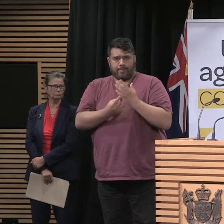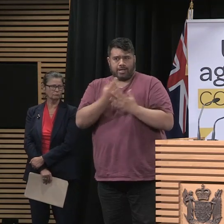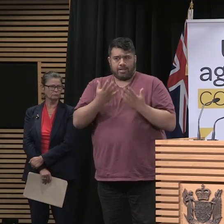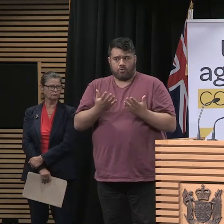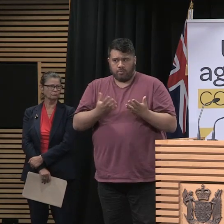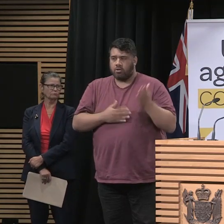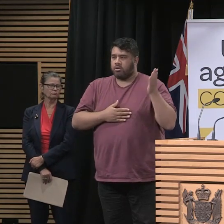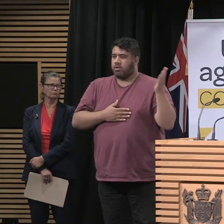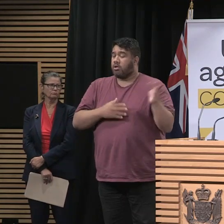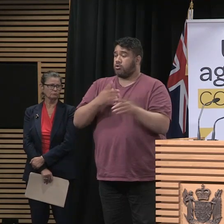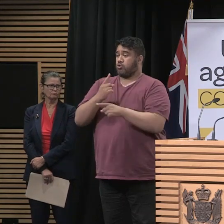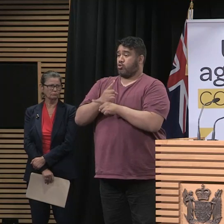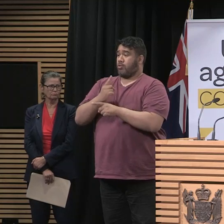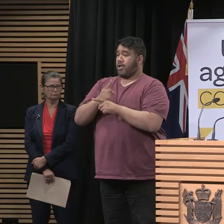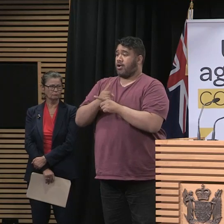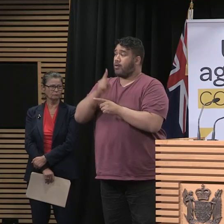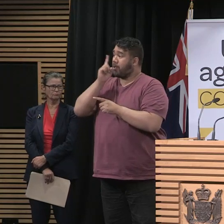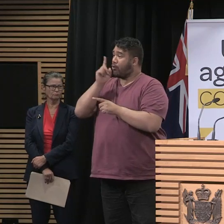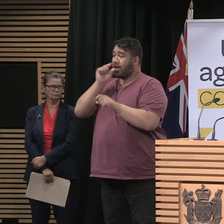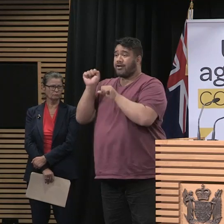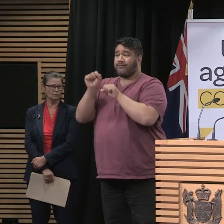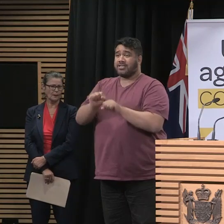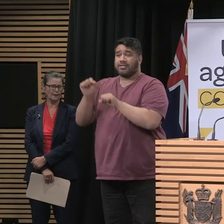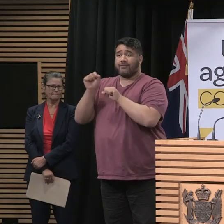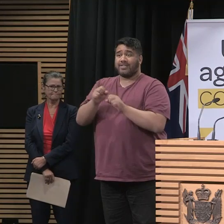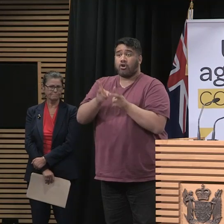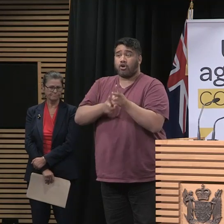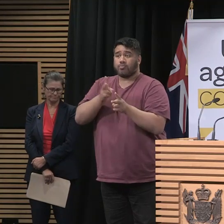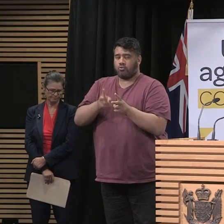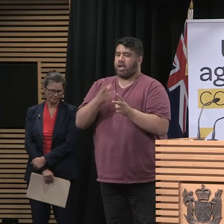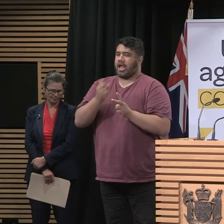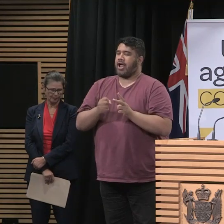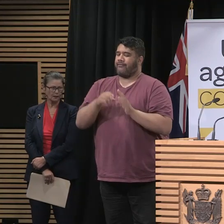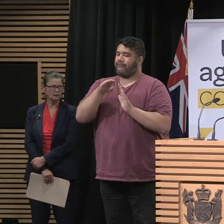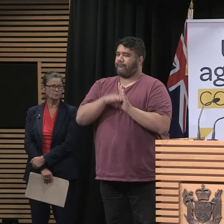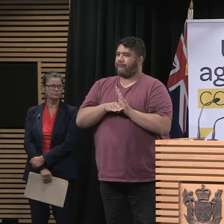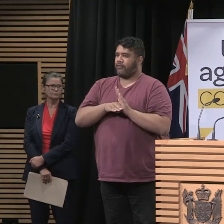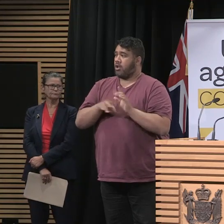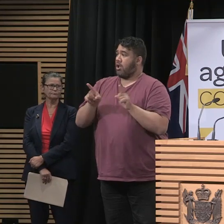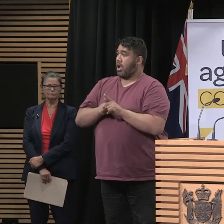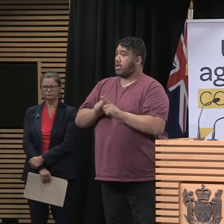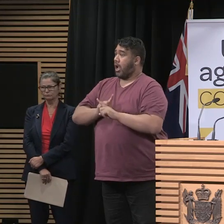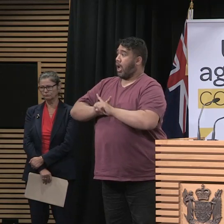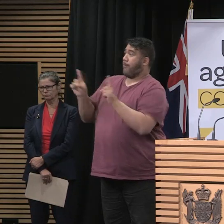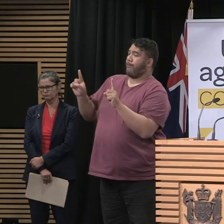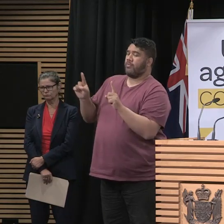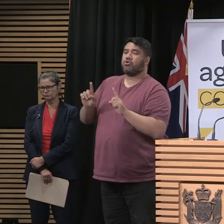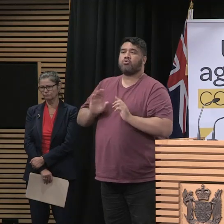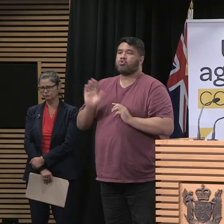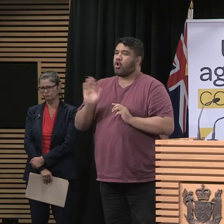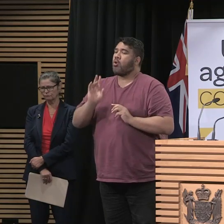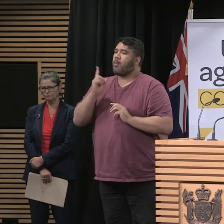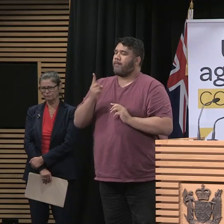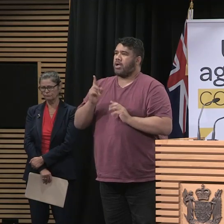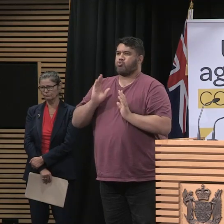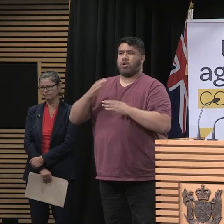a very clear visiting policy. It won't be banned per se, but there will be very significant